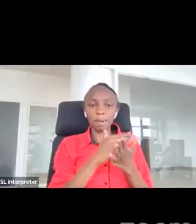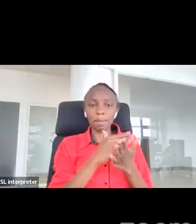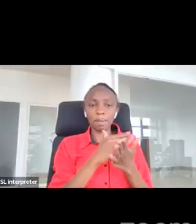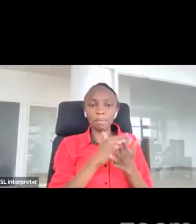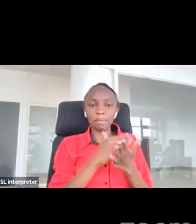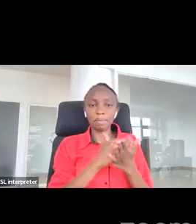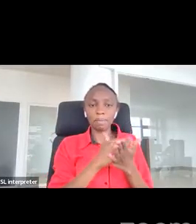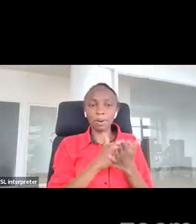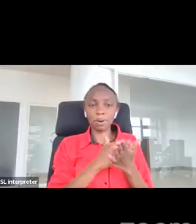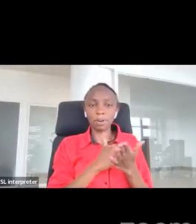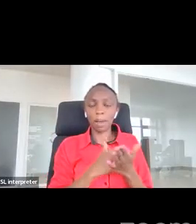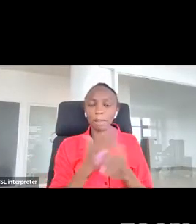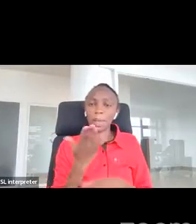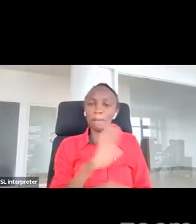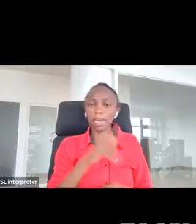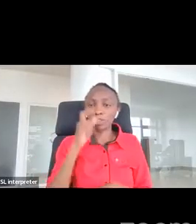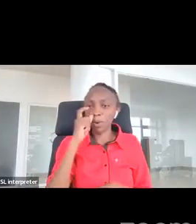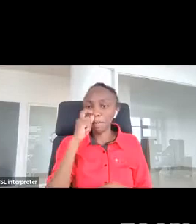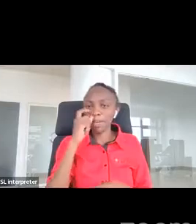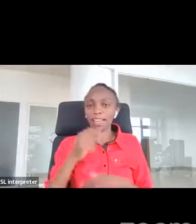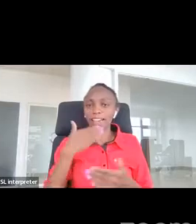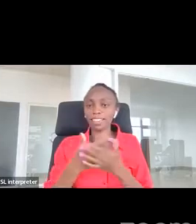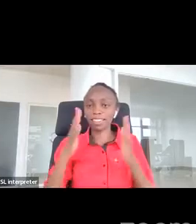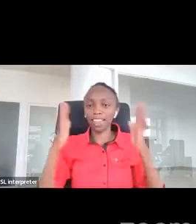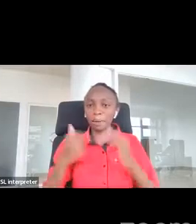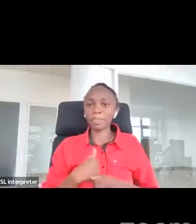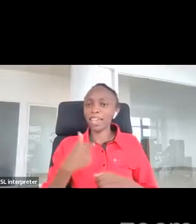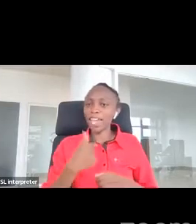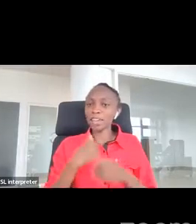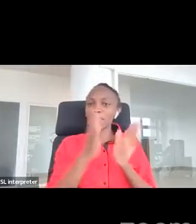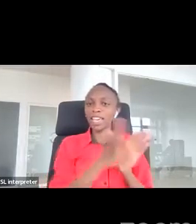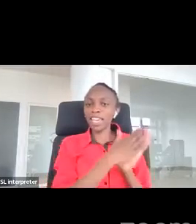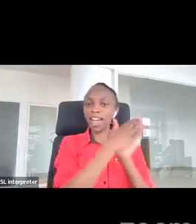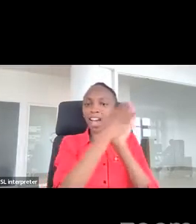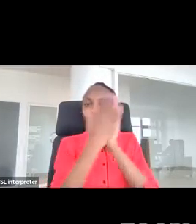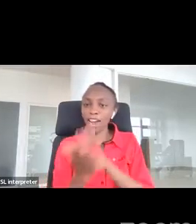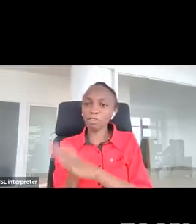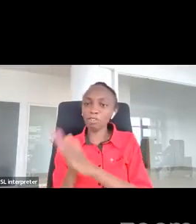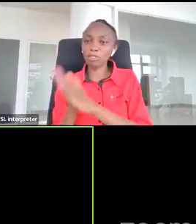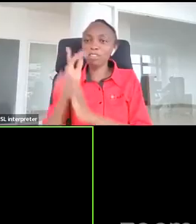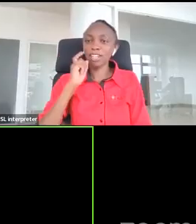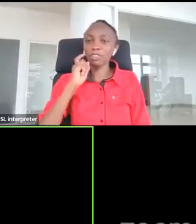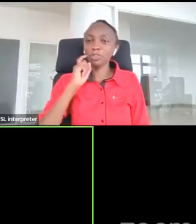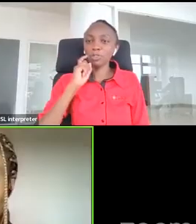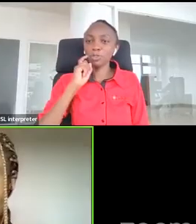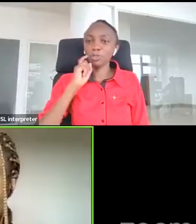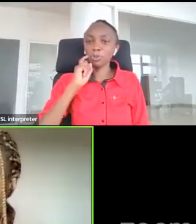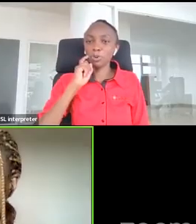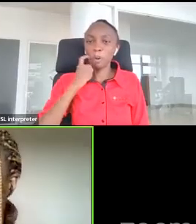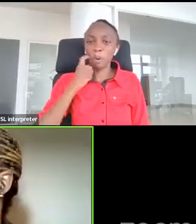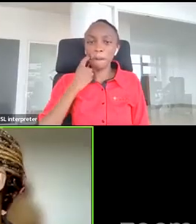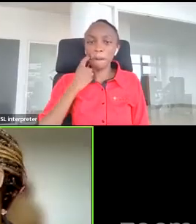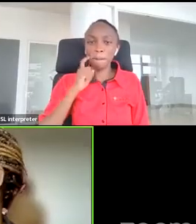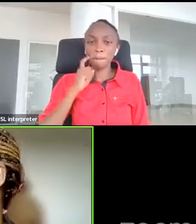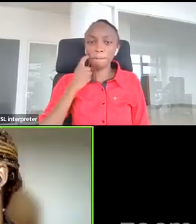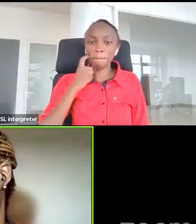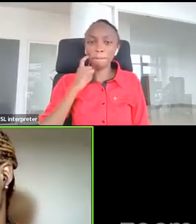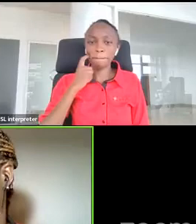you. Asante sana. Thank you so much, Phil. Back to you, Lillian. Thank